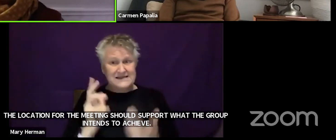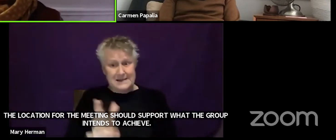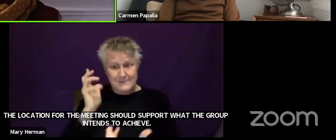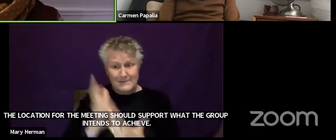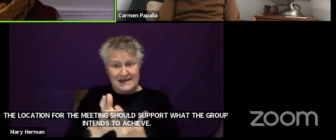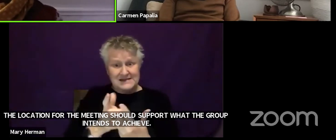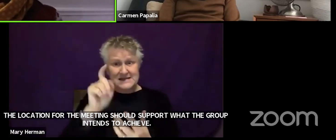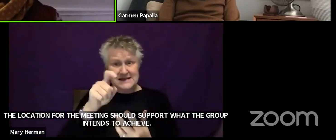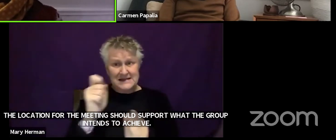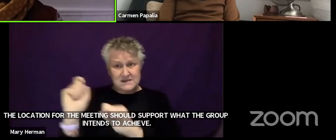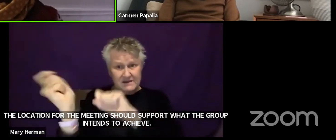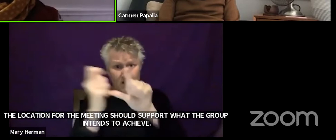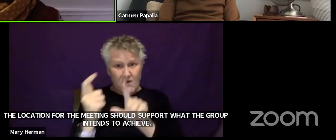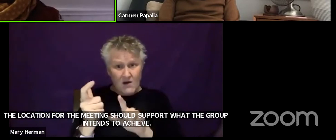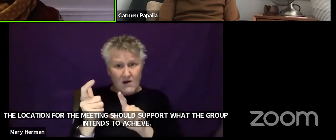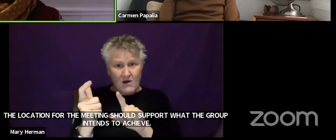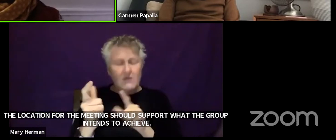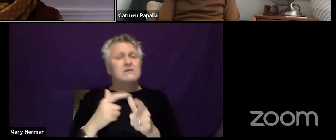of the practice.